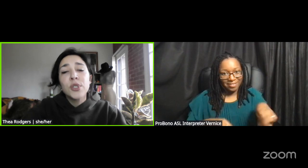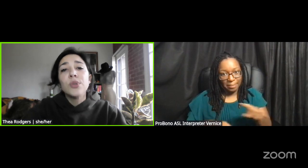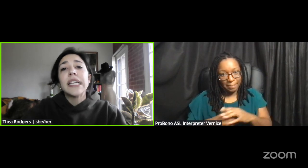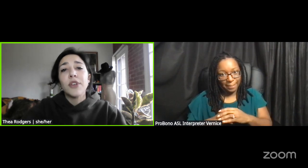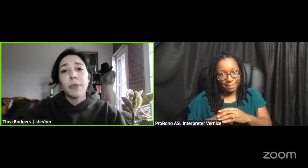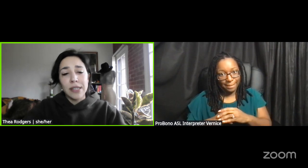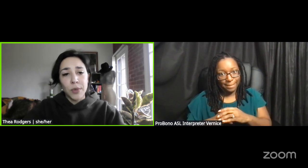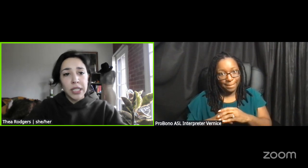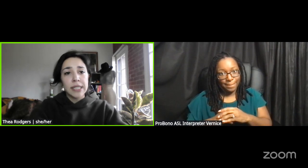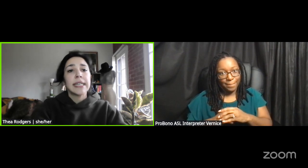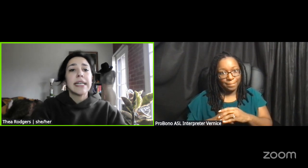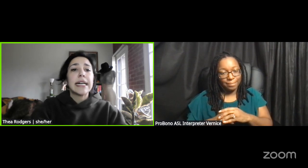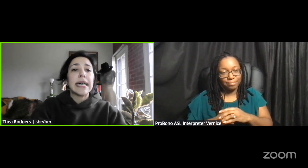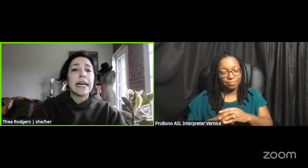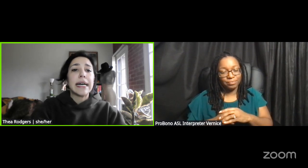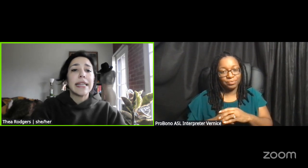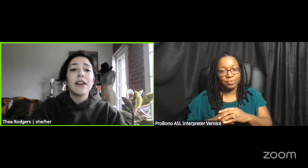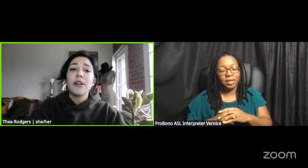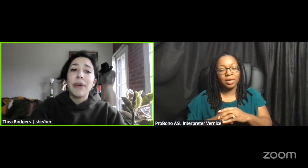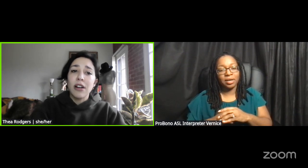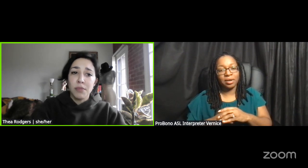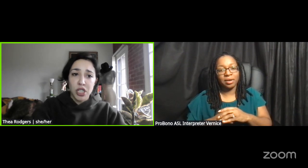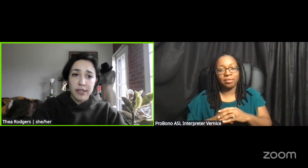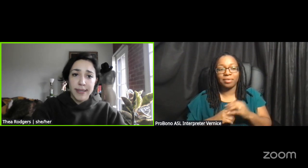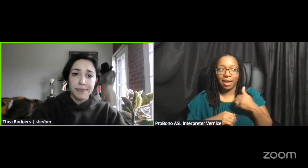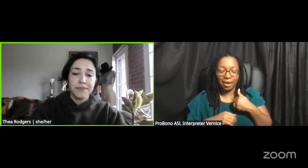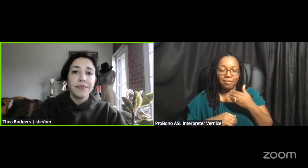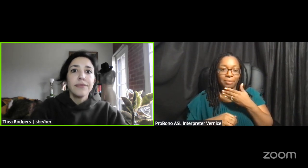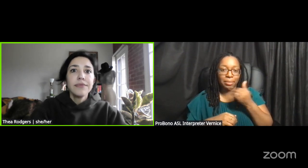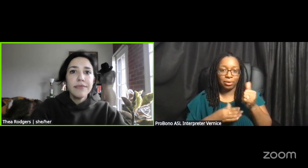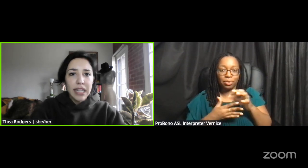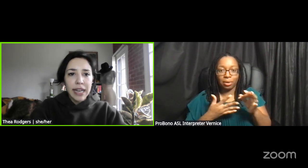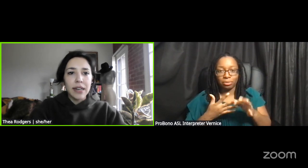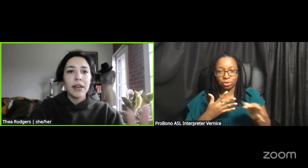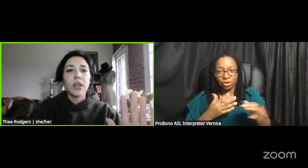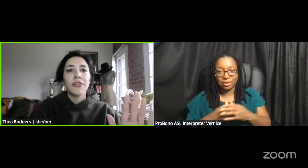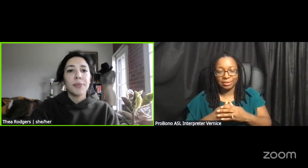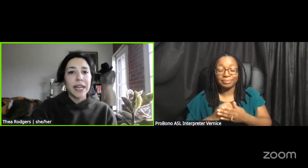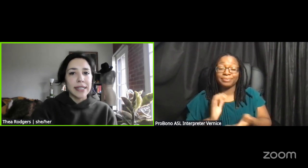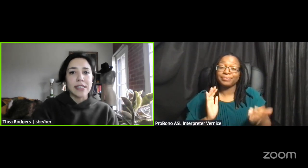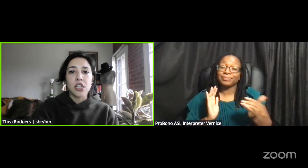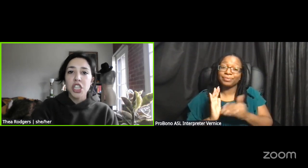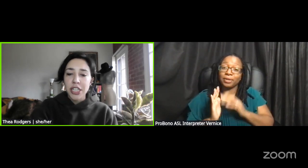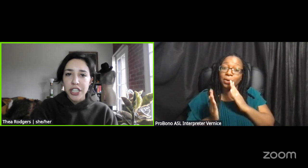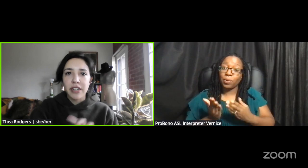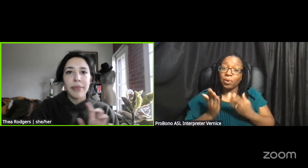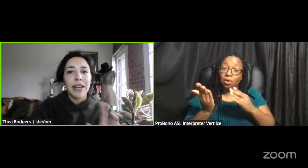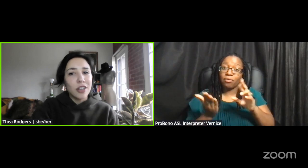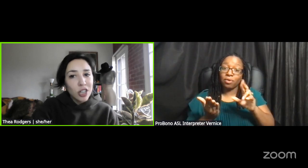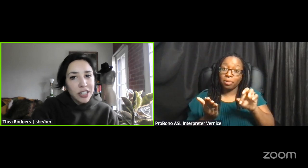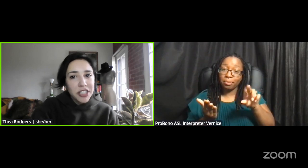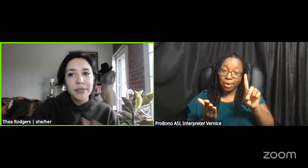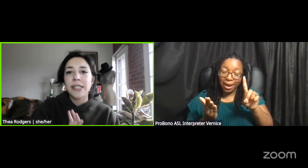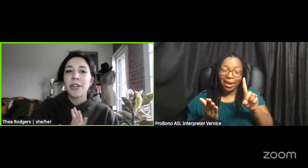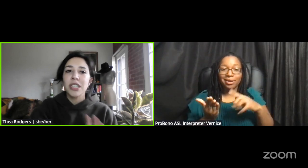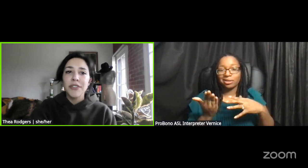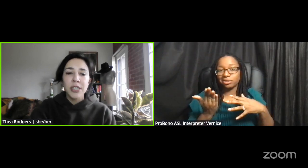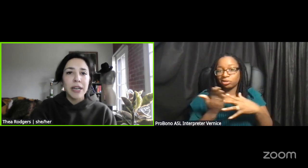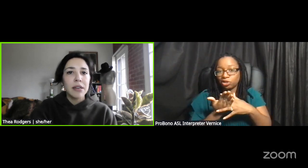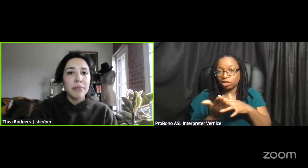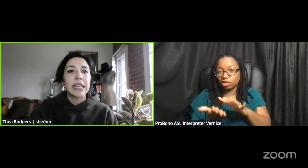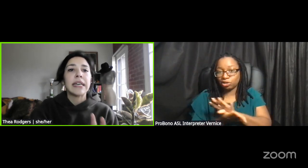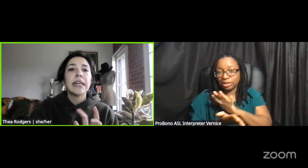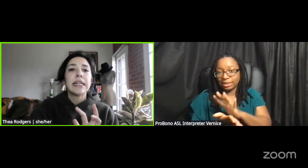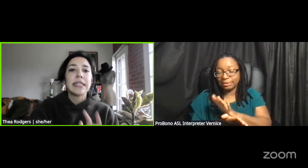to save your passwords. There are better options. Again, I will offer brands as a cheat sheet. I encourage you, especially if you're